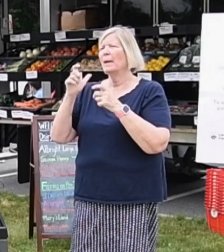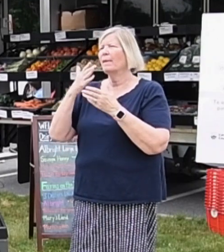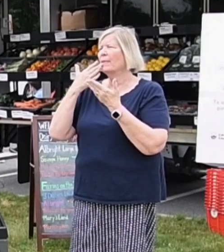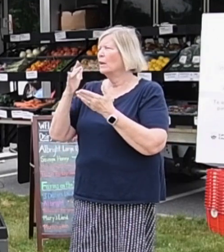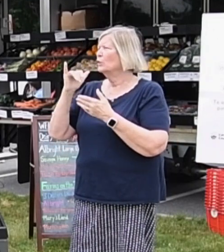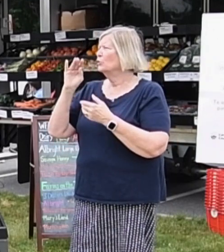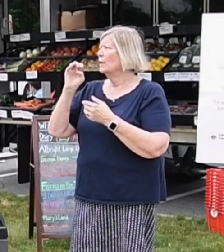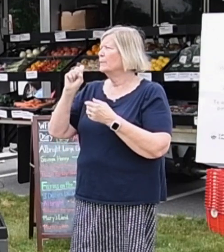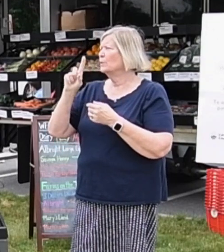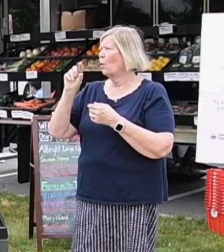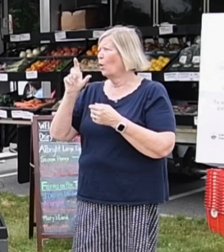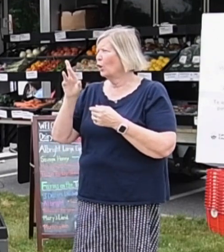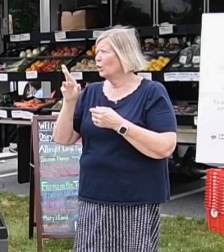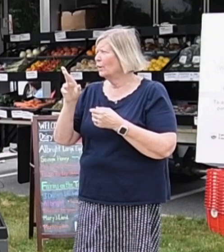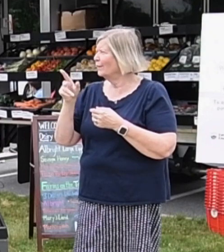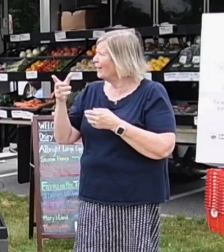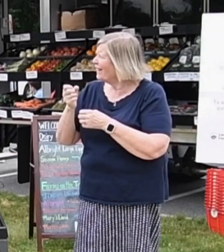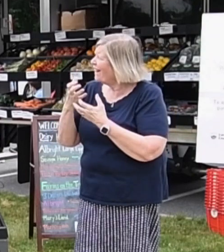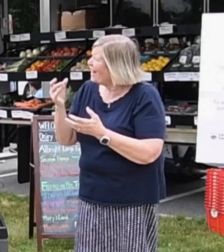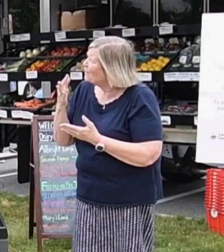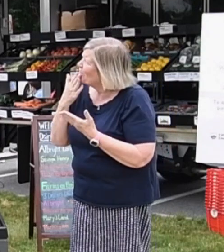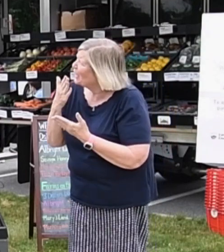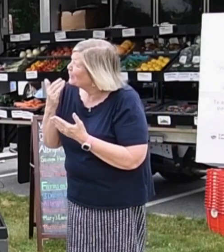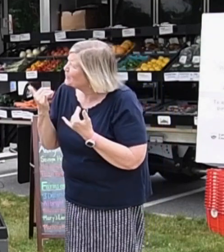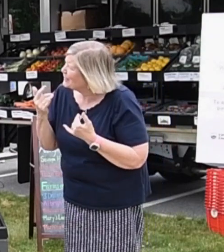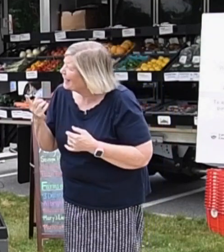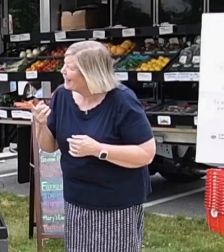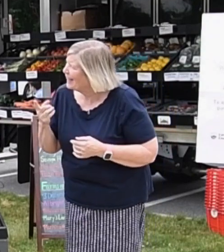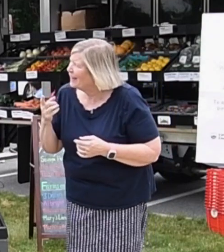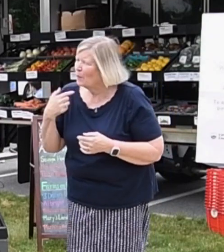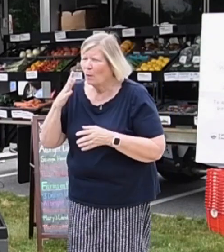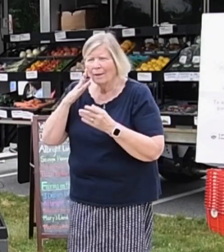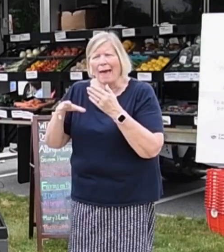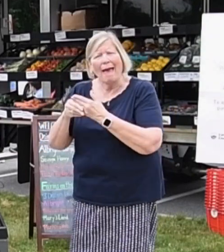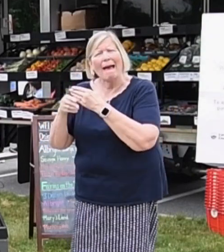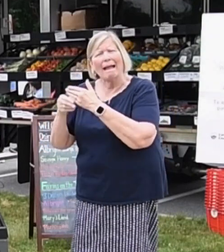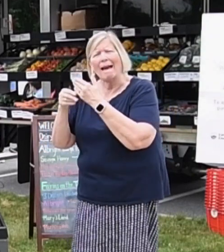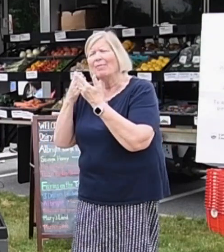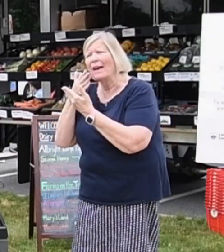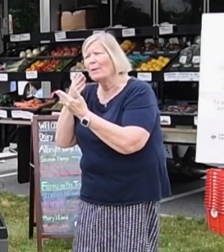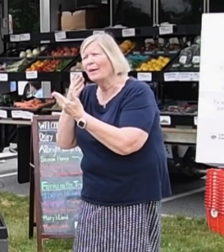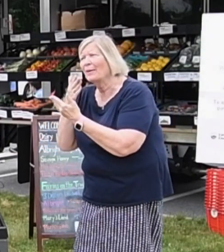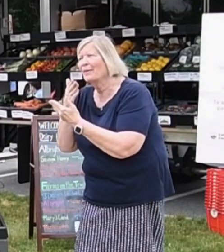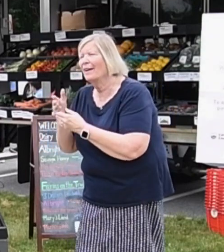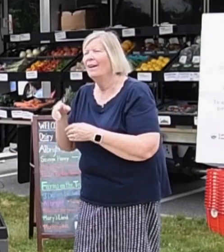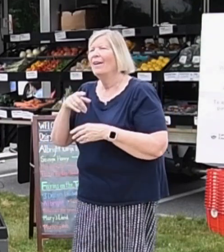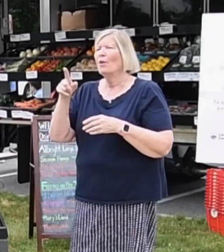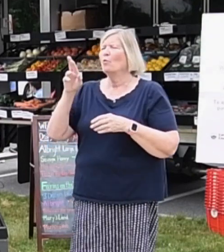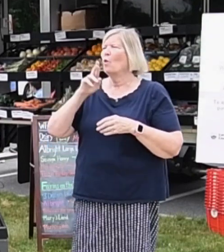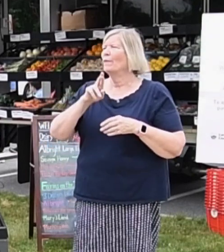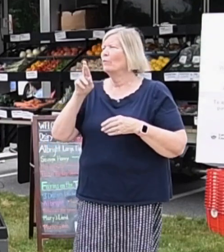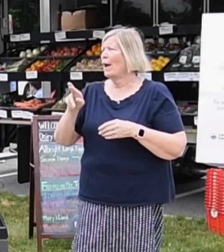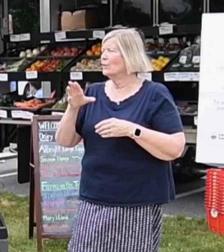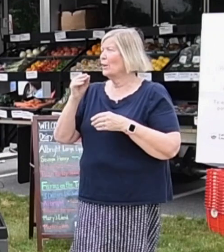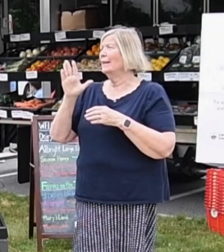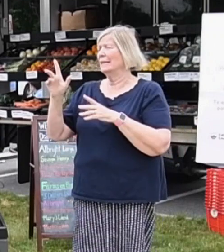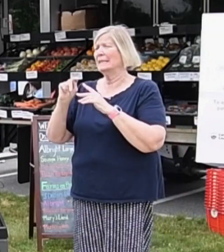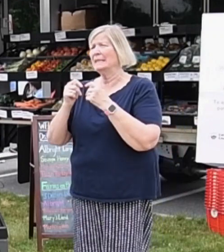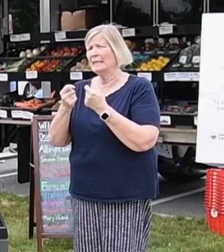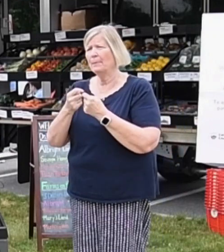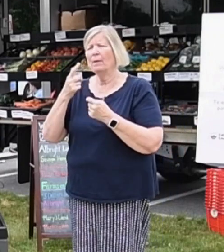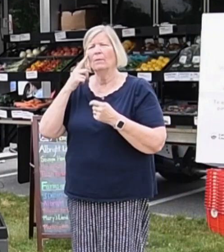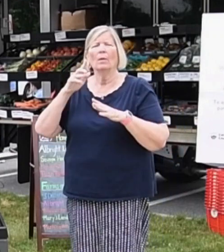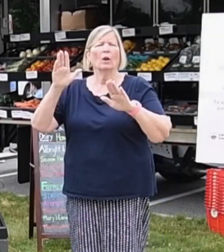Mr. James Zoller. James, you're getting a lot of thank yous today, but we're just going to keep adding on. From Roving Radish, as his team and his team,